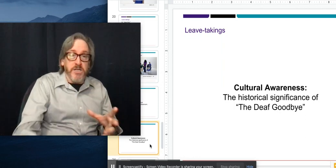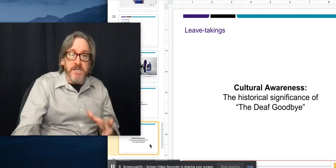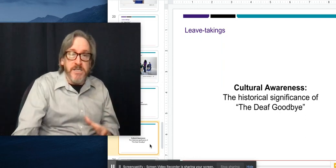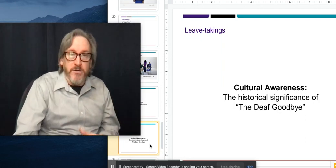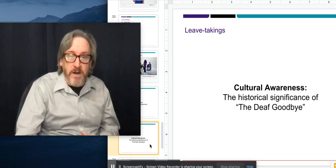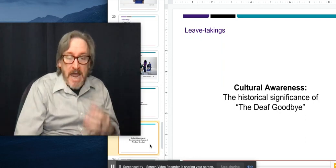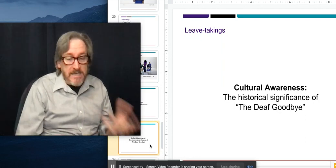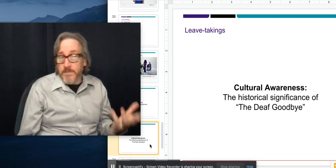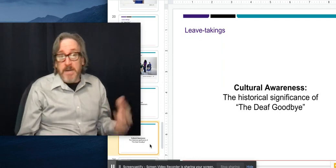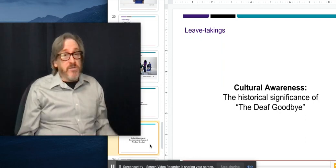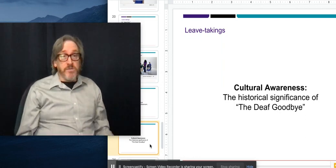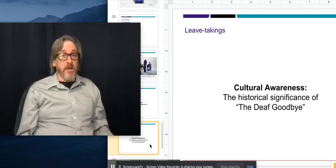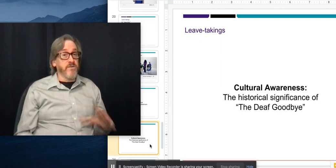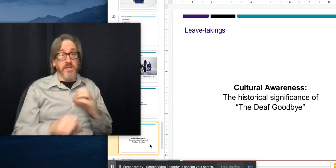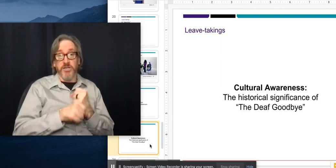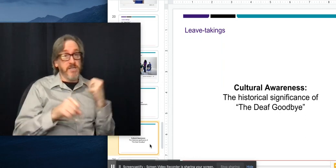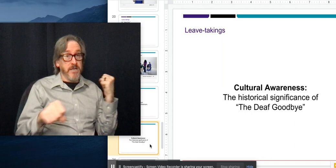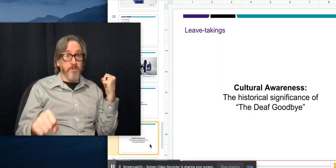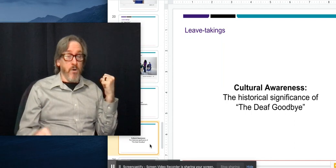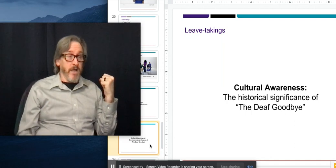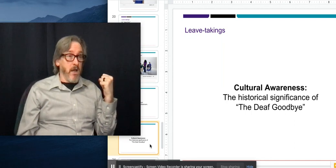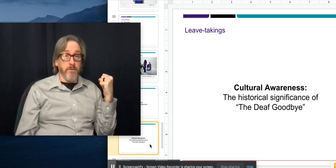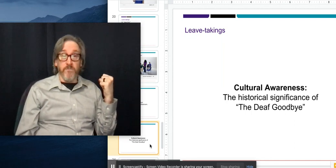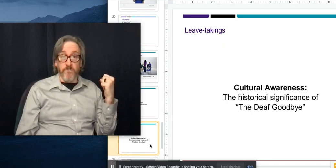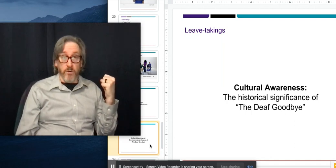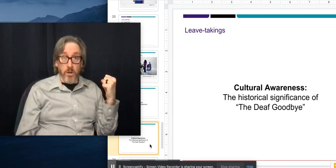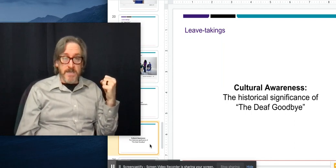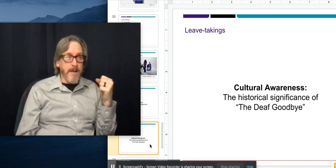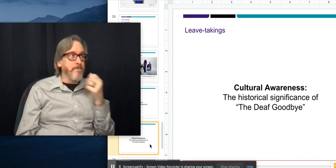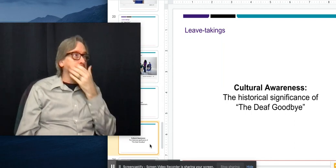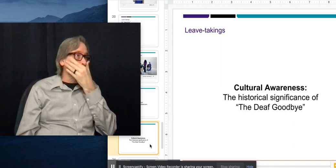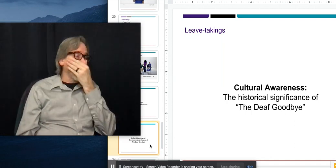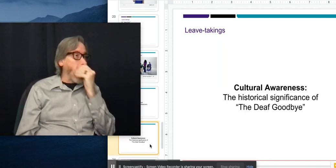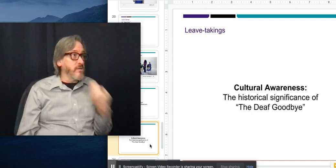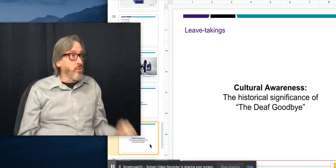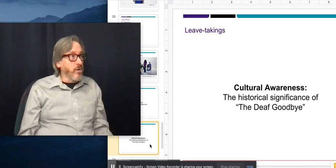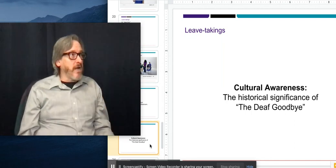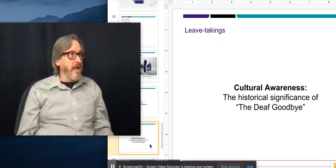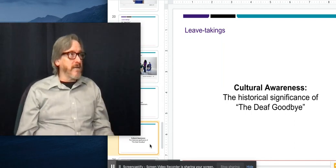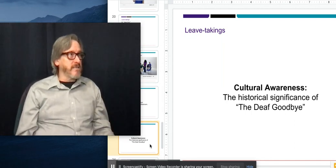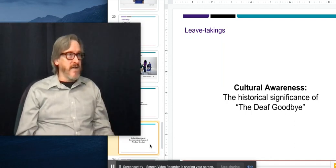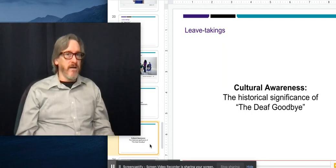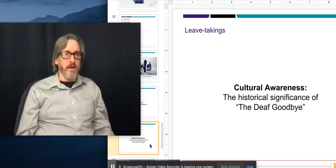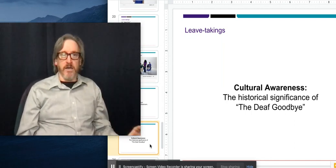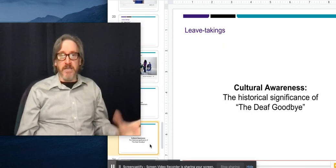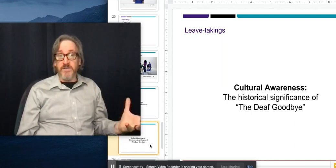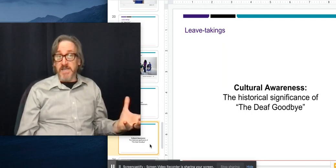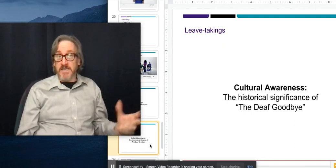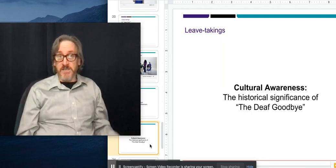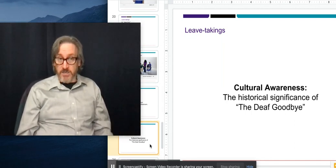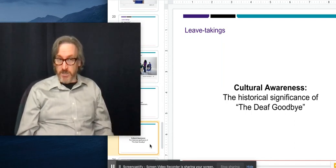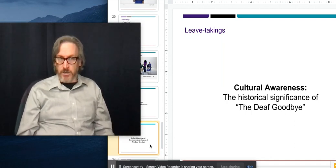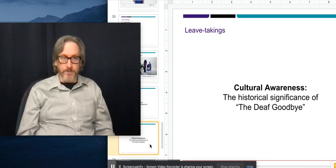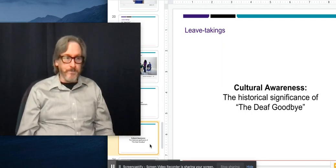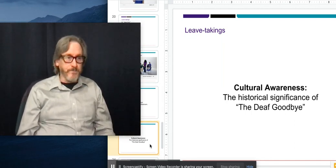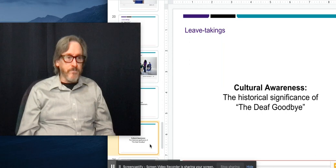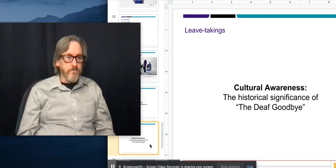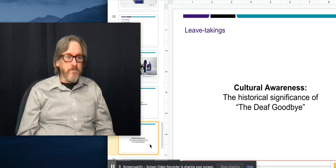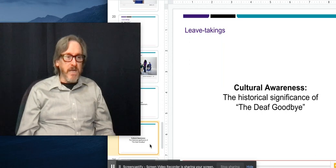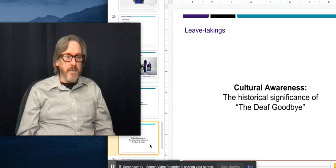That's what's considered friend. And sometimes those conversations end up going on for a long time. I used to work at Cleveland Sign Stage